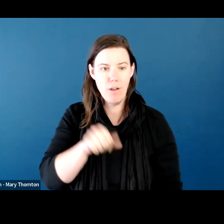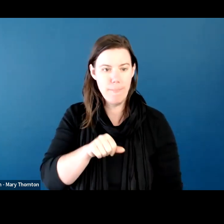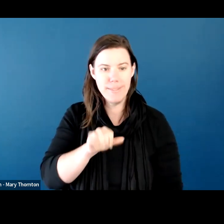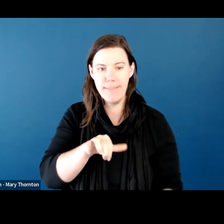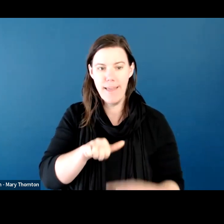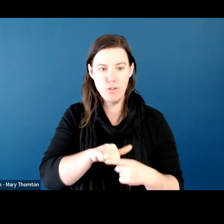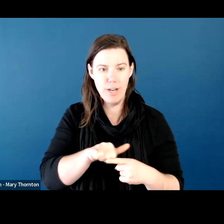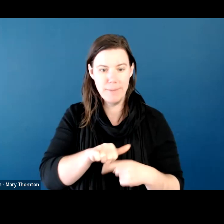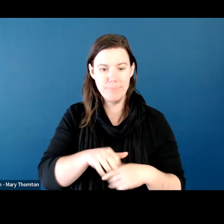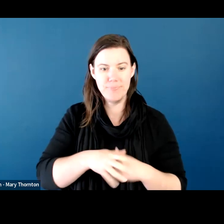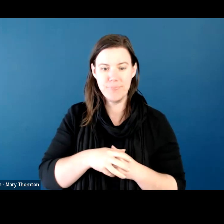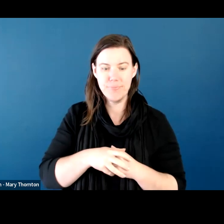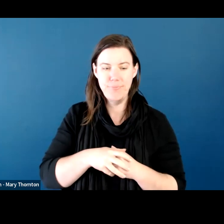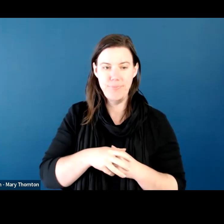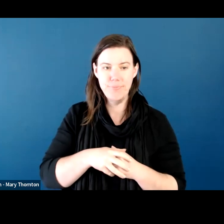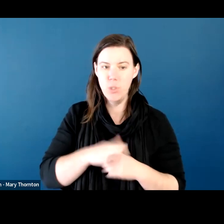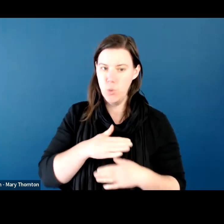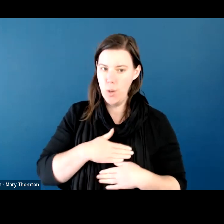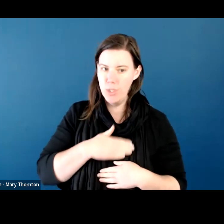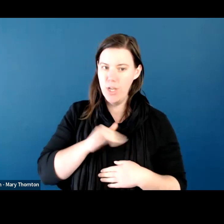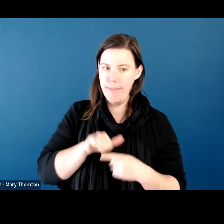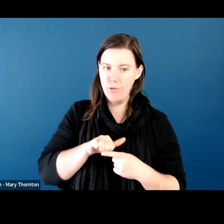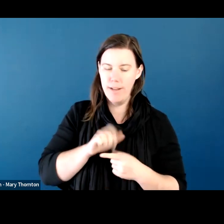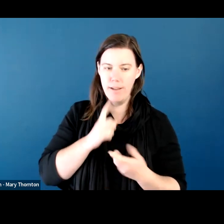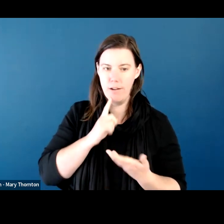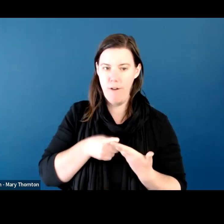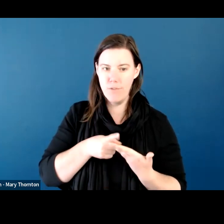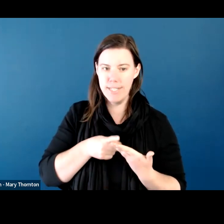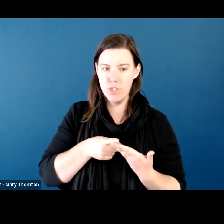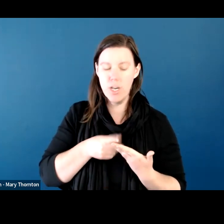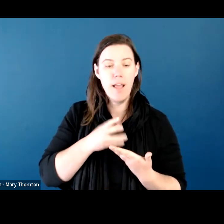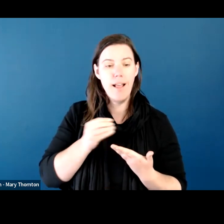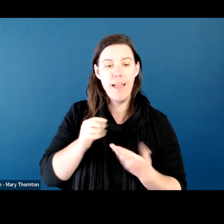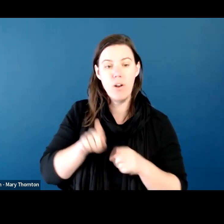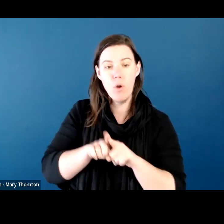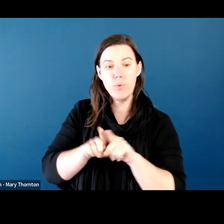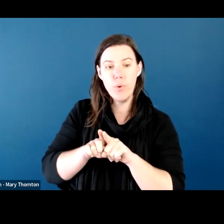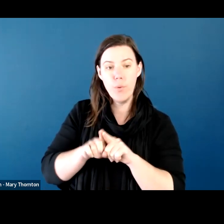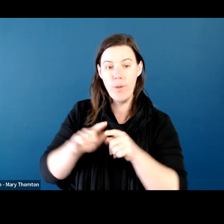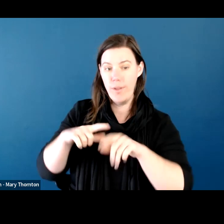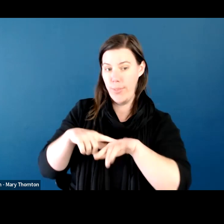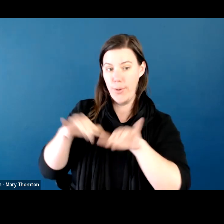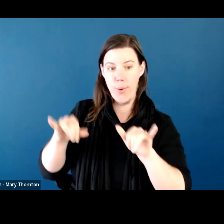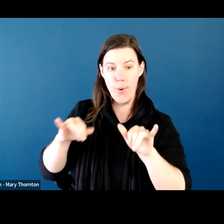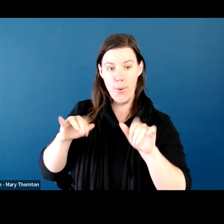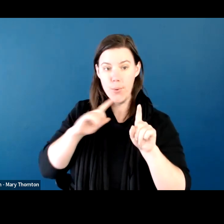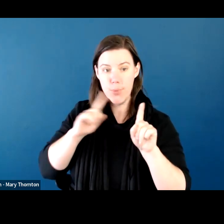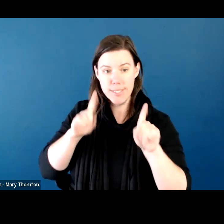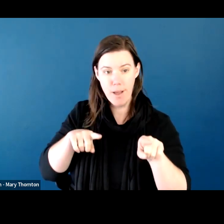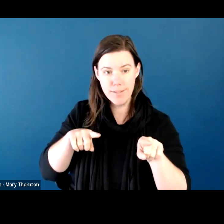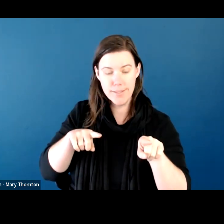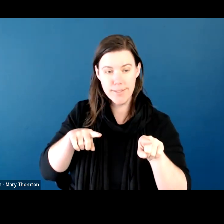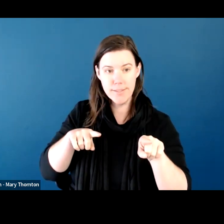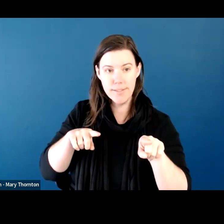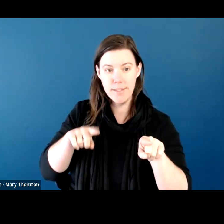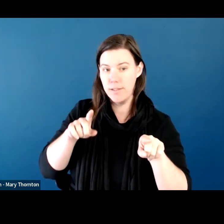conversation. And I'd also add that the co-response piece to me has always been, since police and fire are responding to these calls